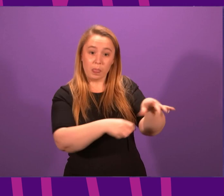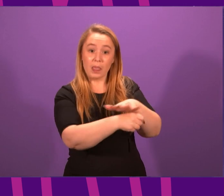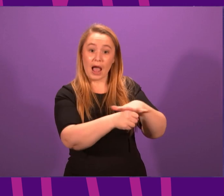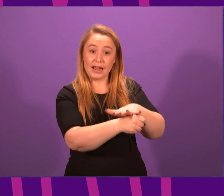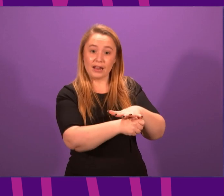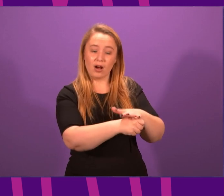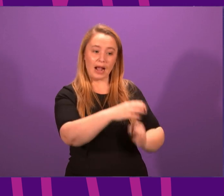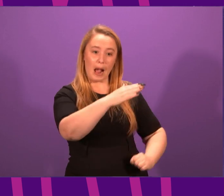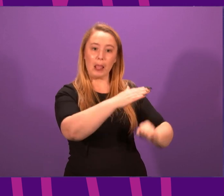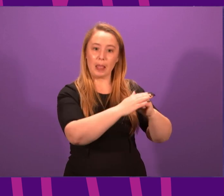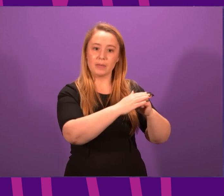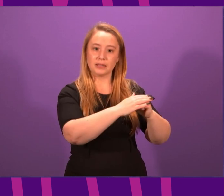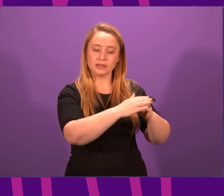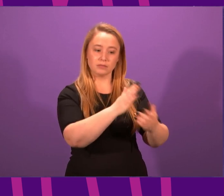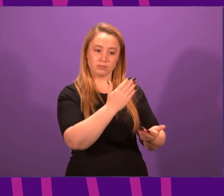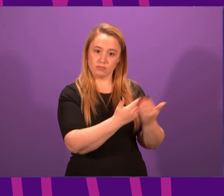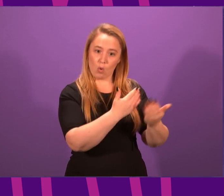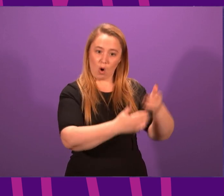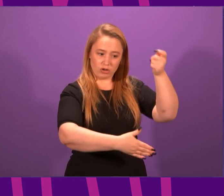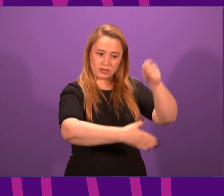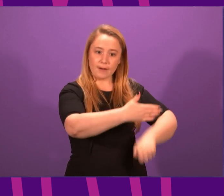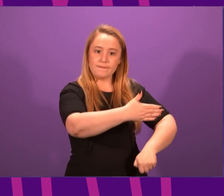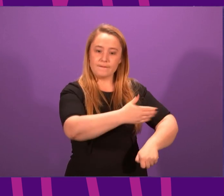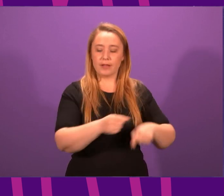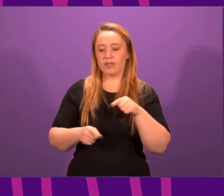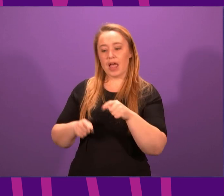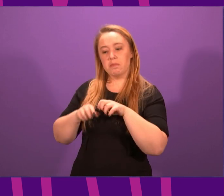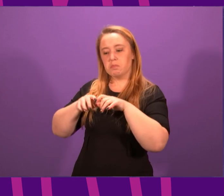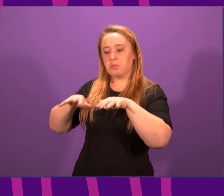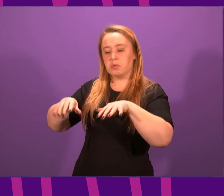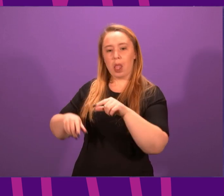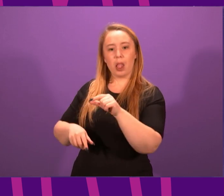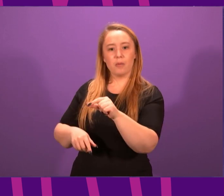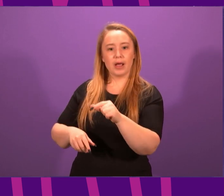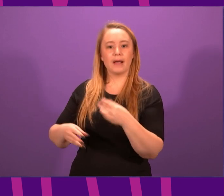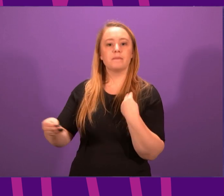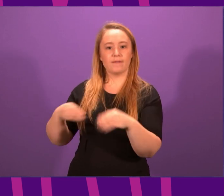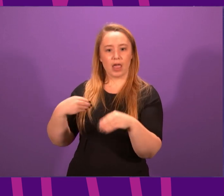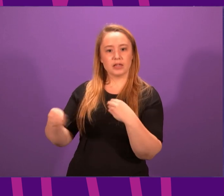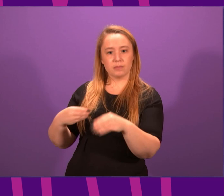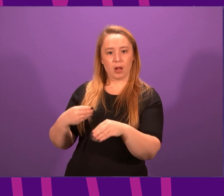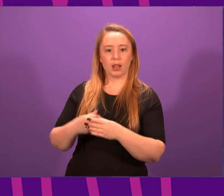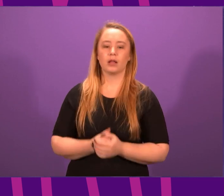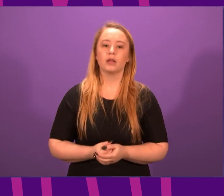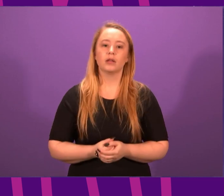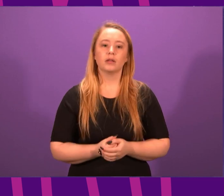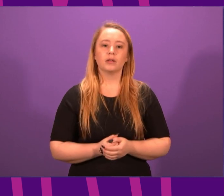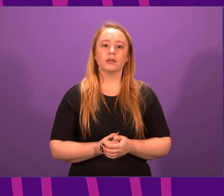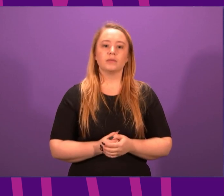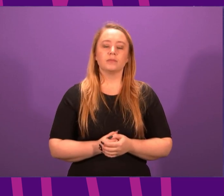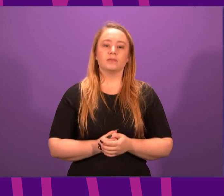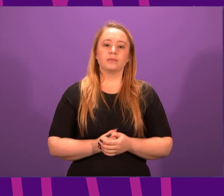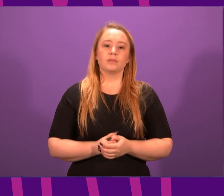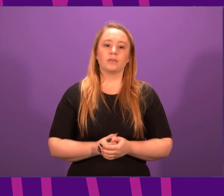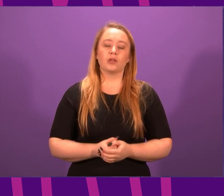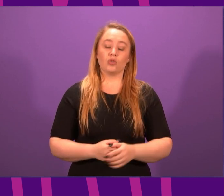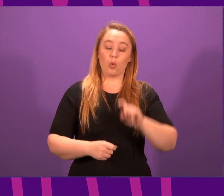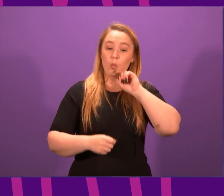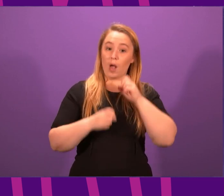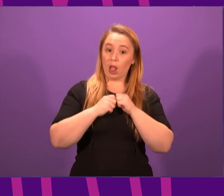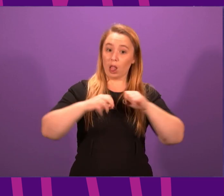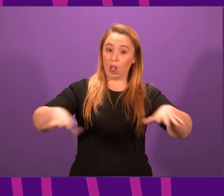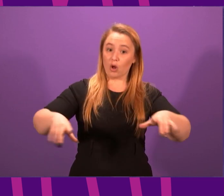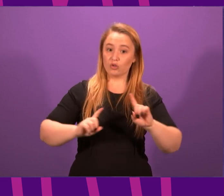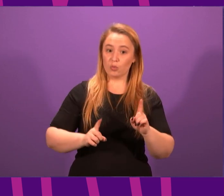an approach is more proportionate, but the downside is that it makes the messages we communicate more complex. To help with that, we will be launching a